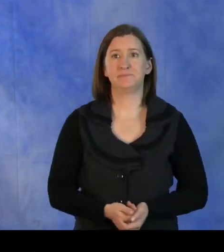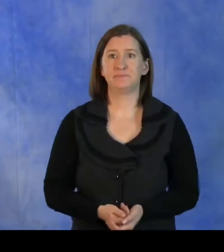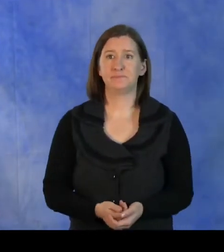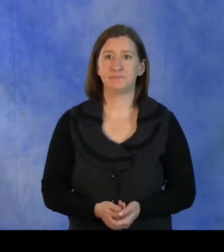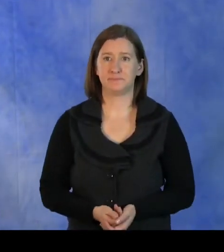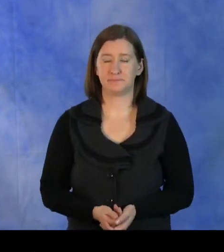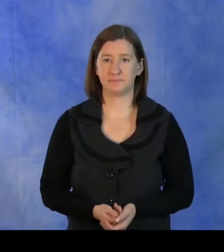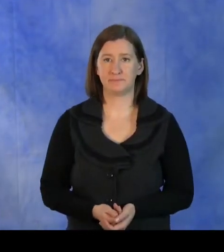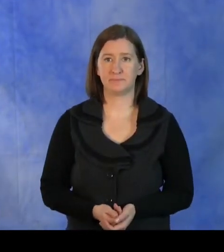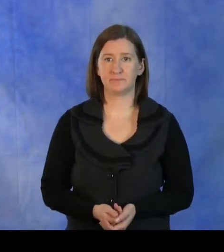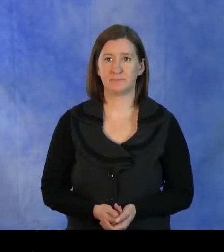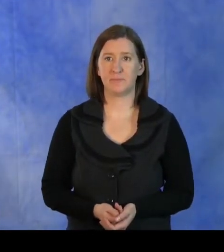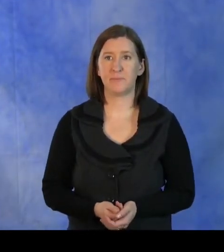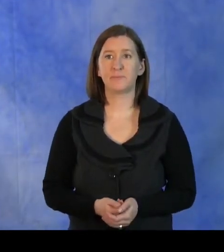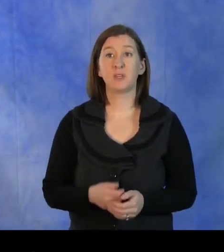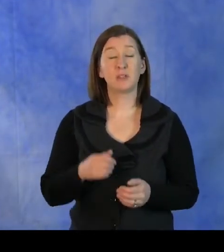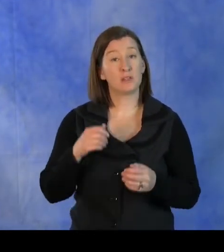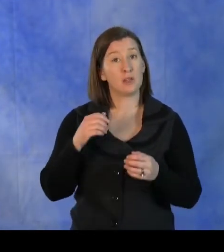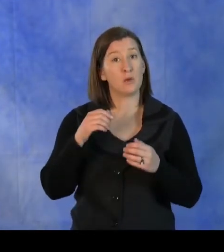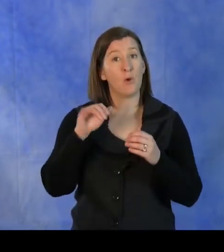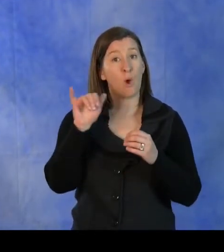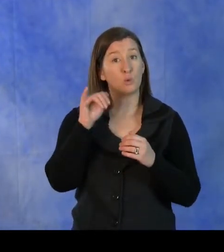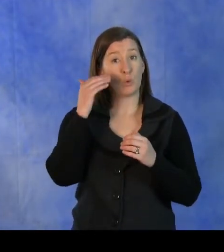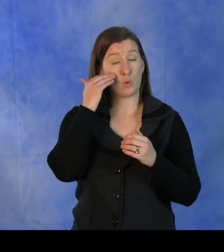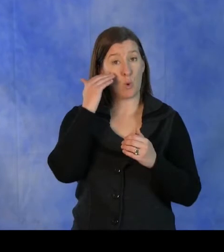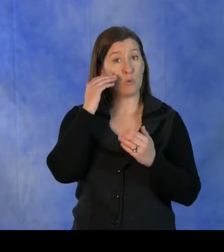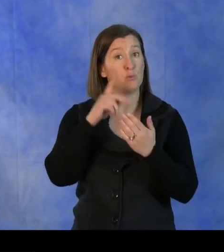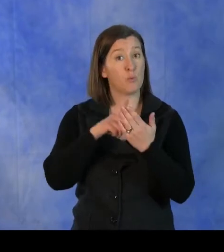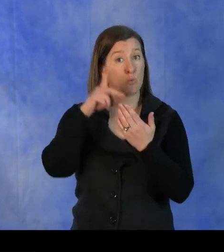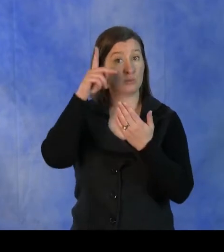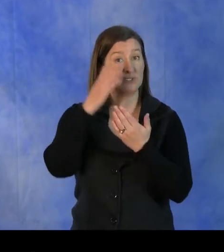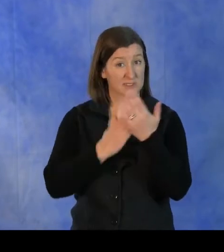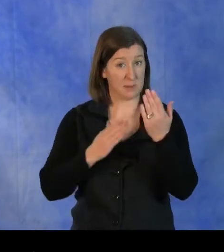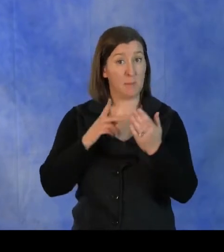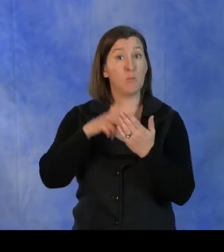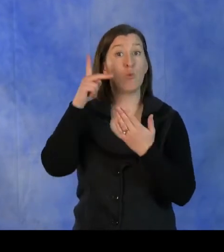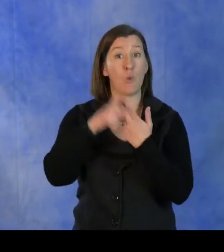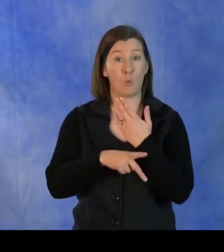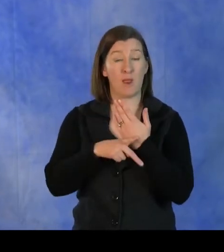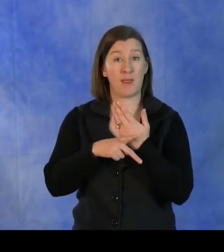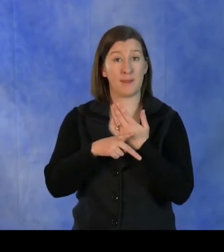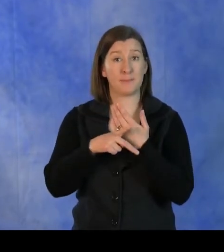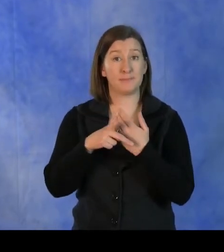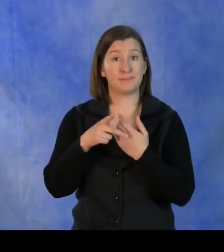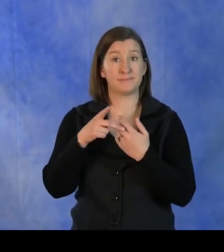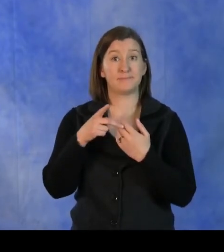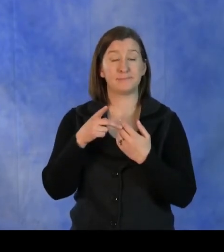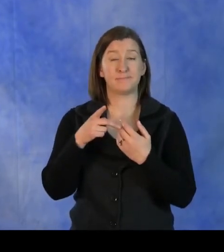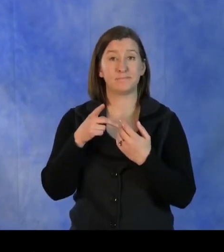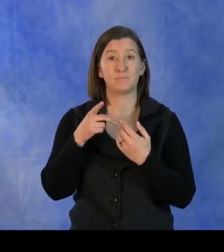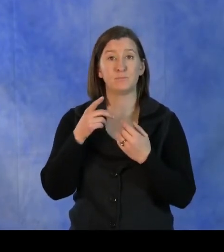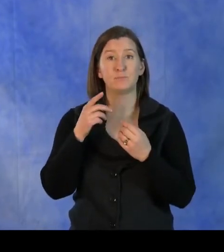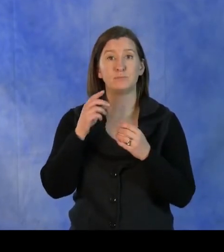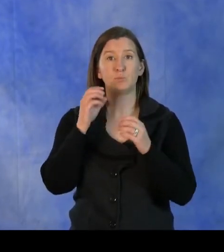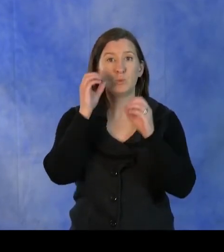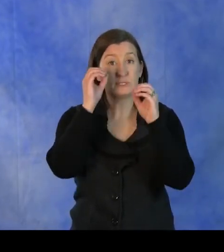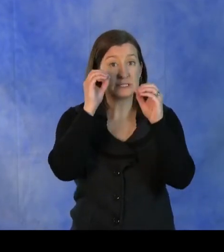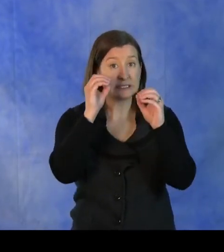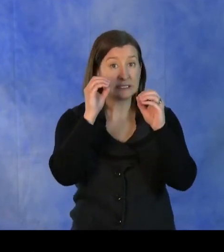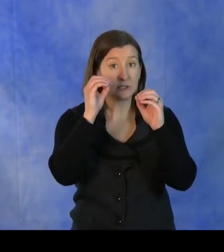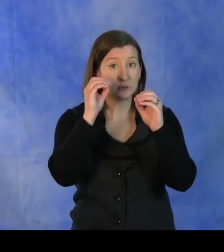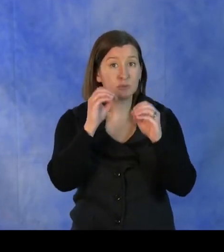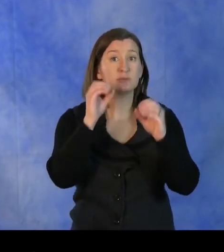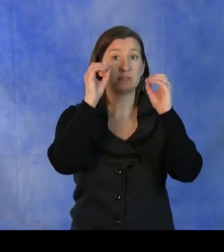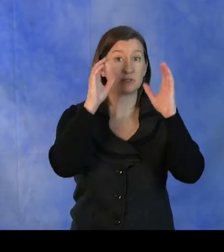the process of that. I know also some